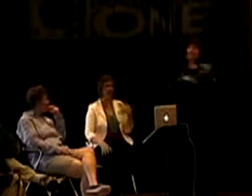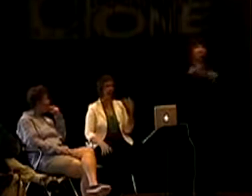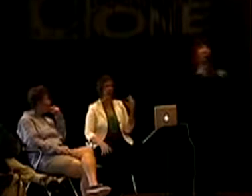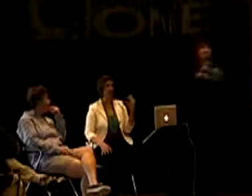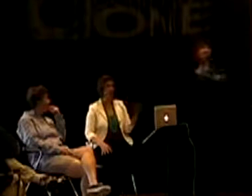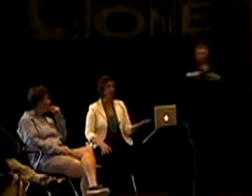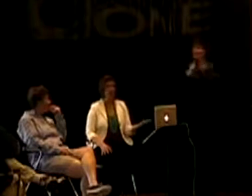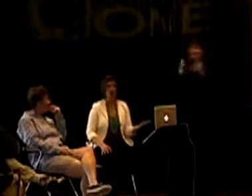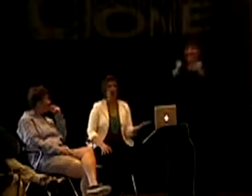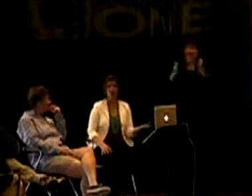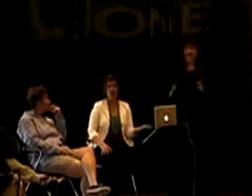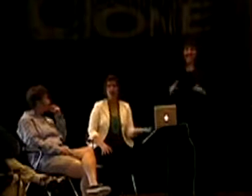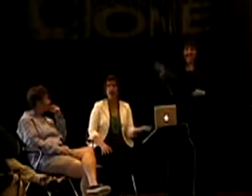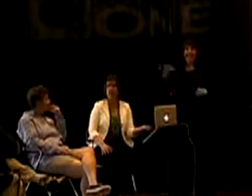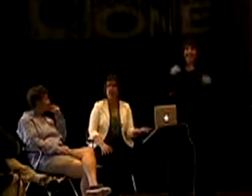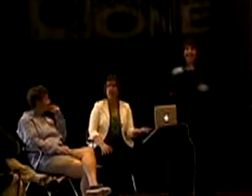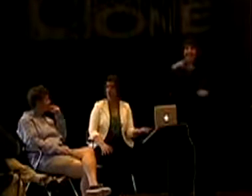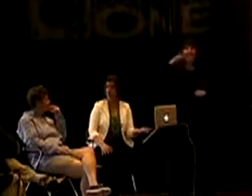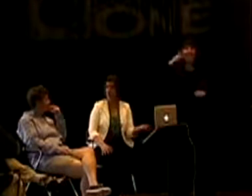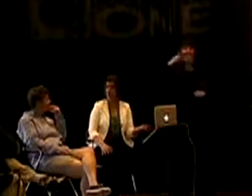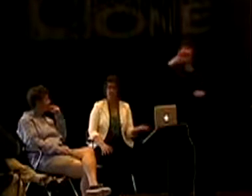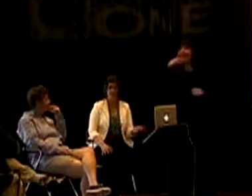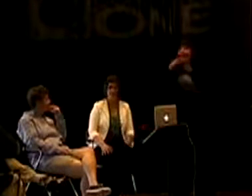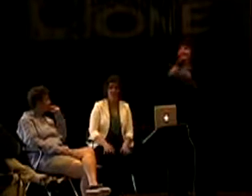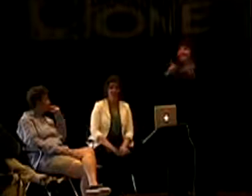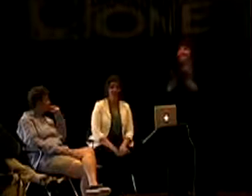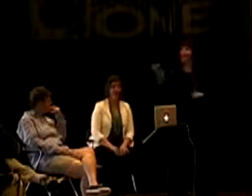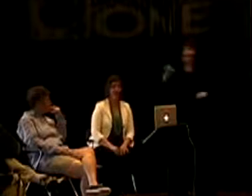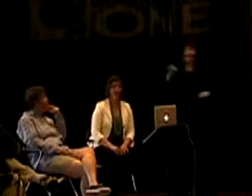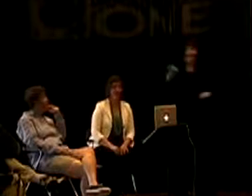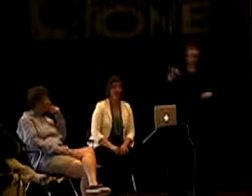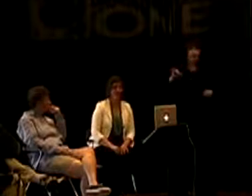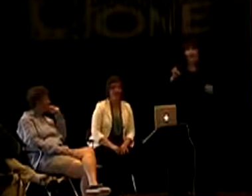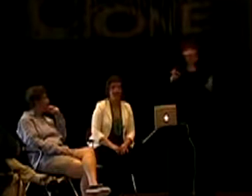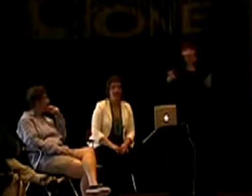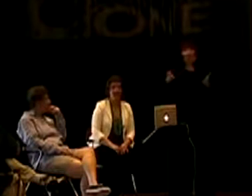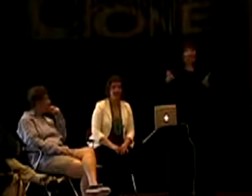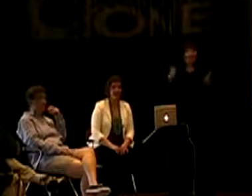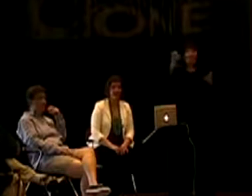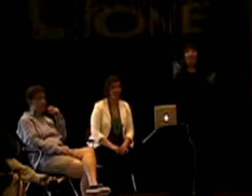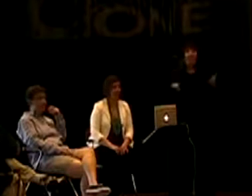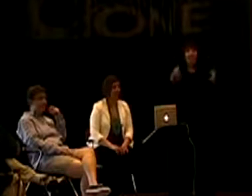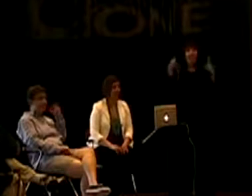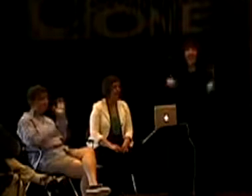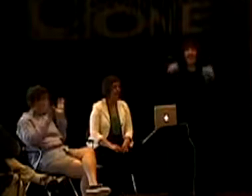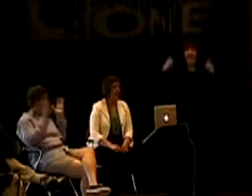actors, or we also have a deaf lighting designer who worked on this play. So that's been